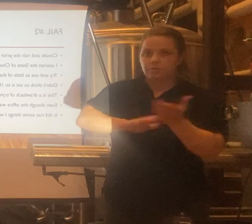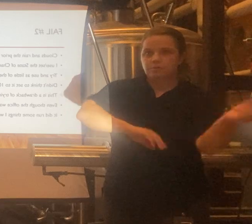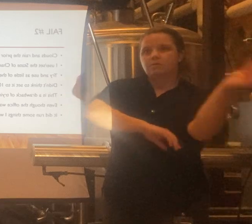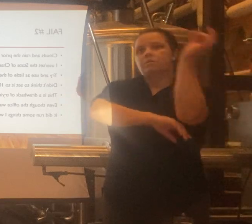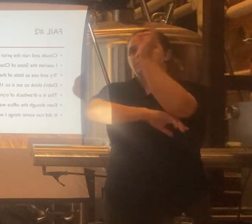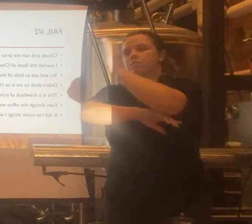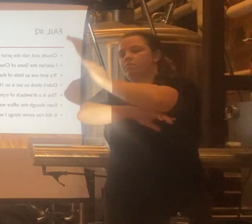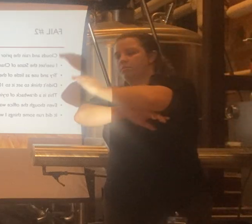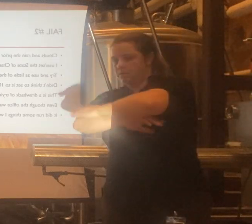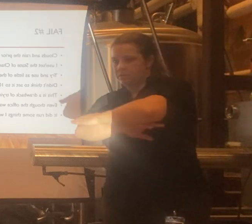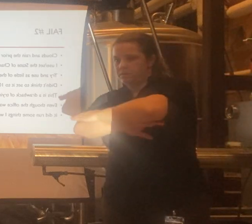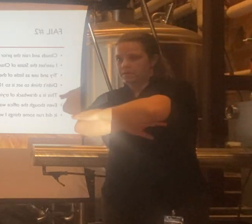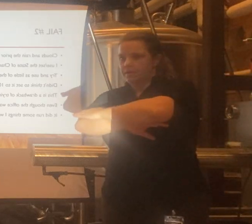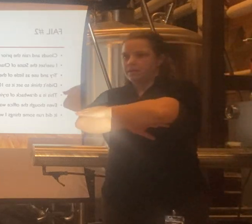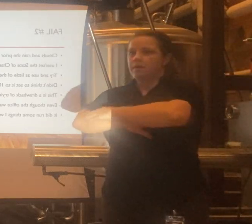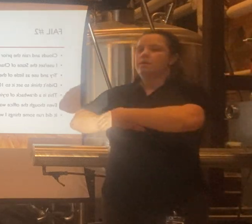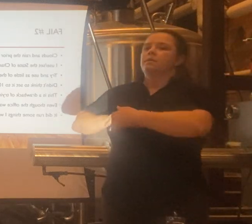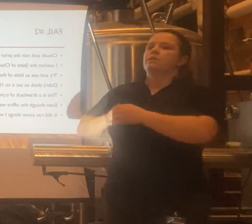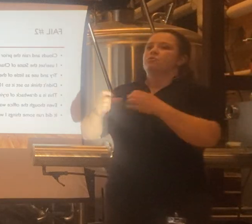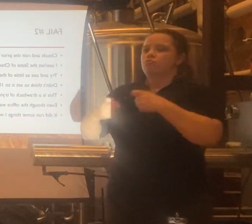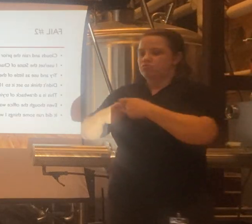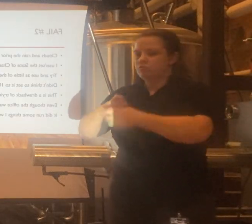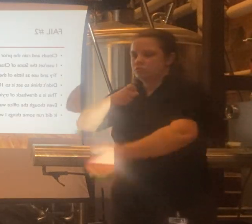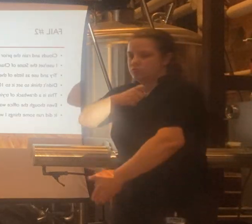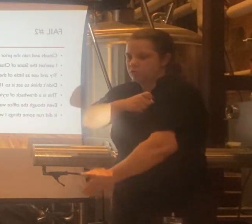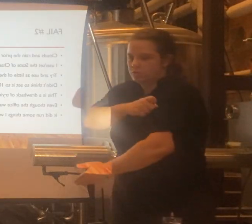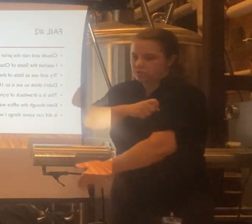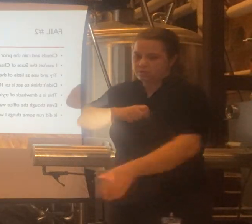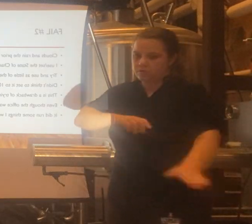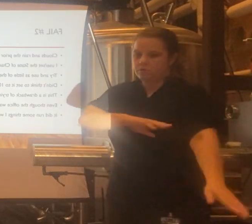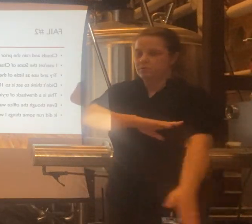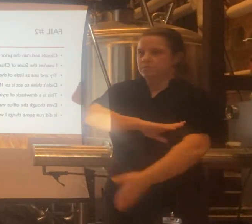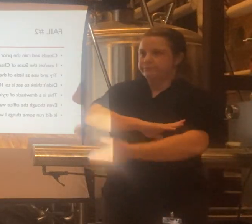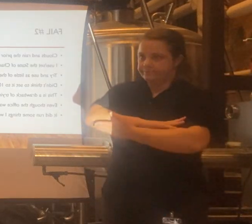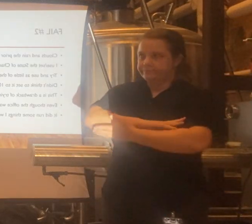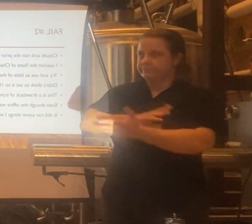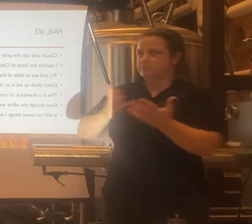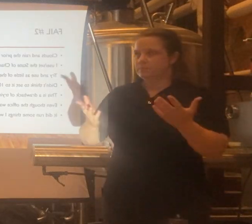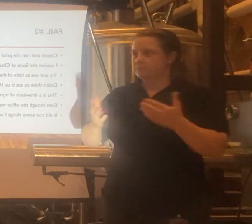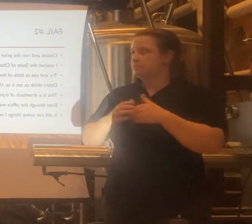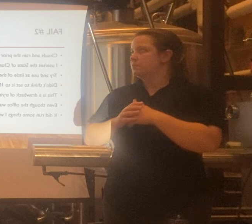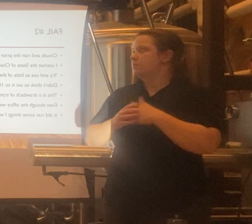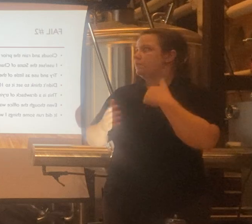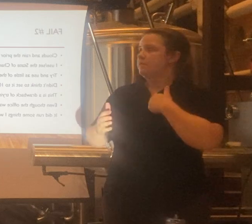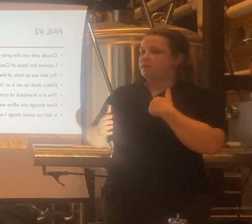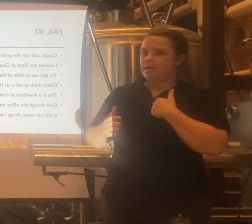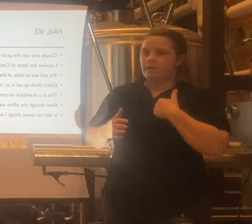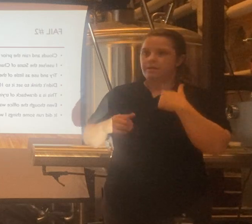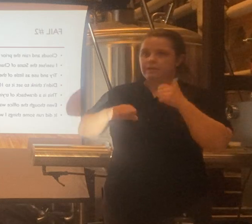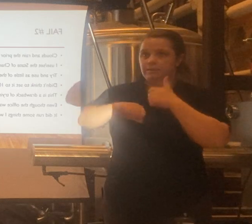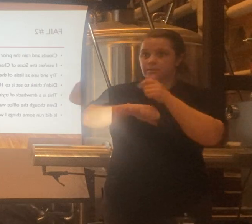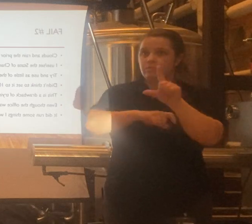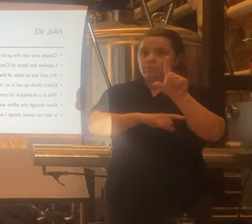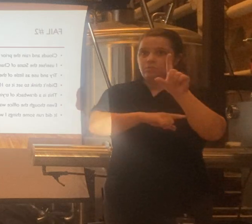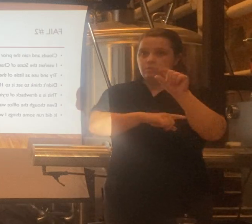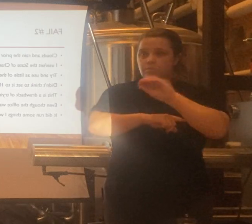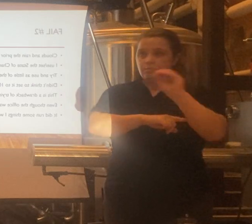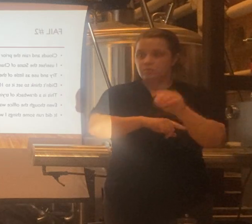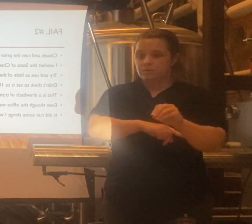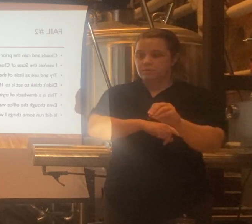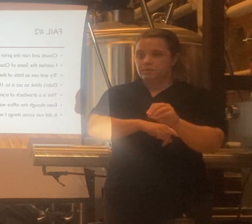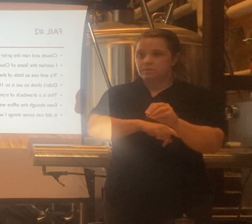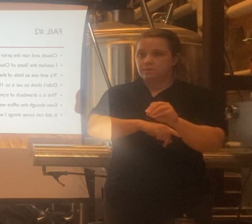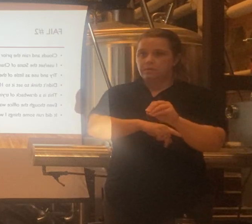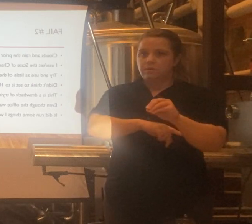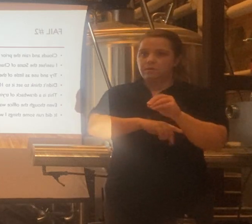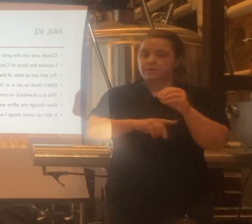order to use as much of the battery as you can. Because it's free energy, you might as well use it. Well, I had set it at 20%, so it was way down here, and there wasn't enough